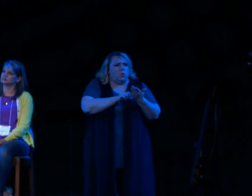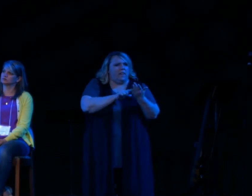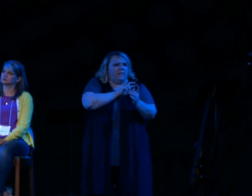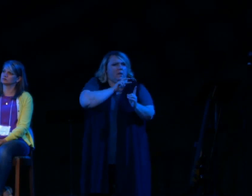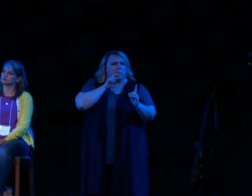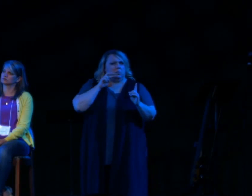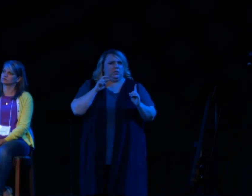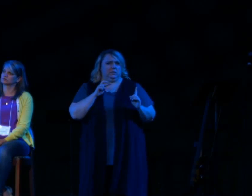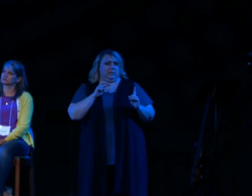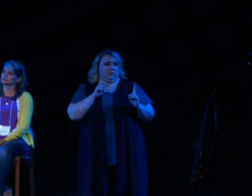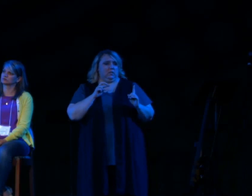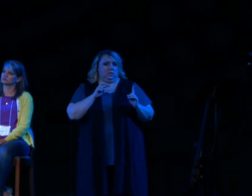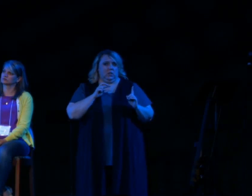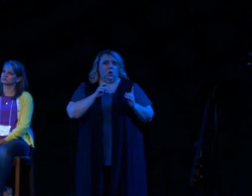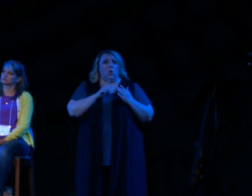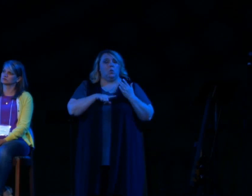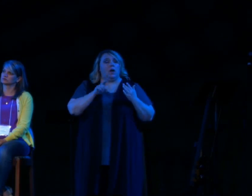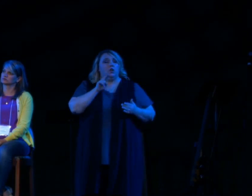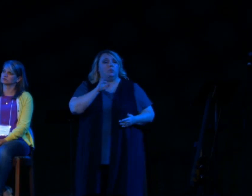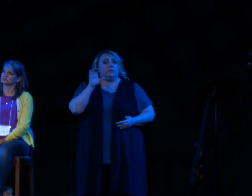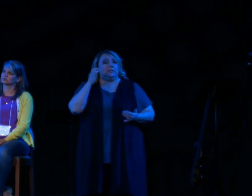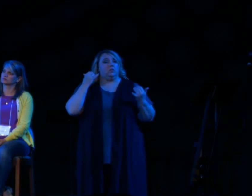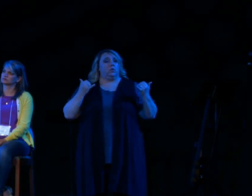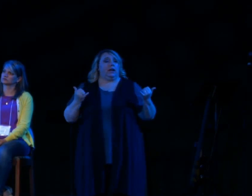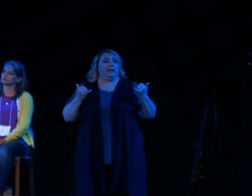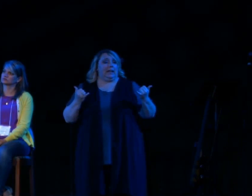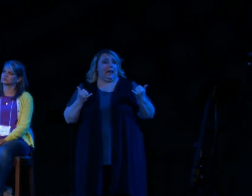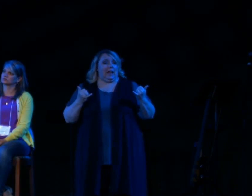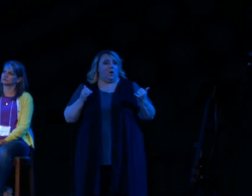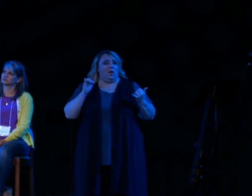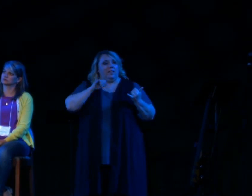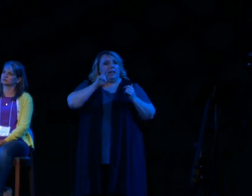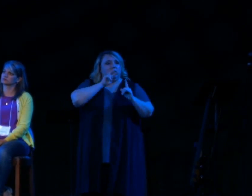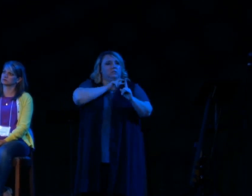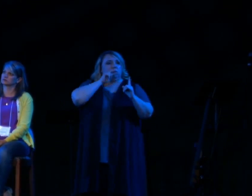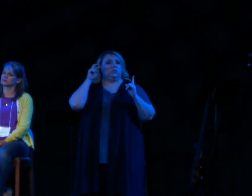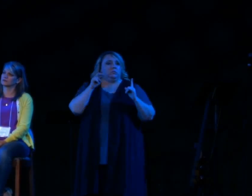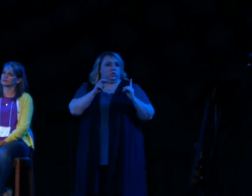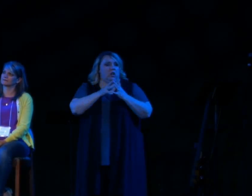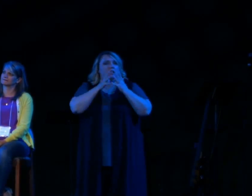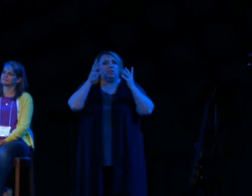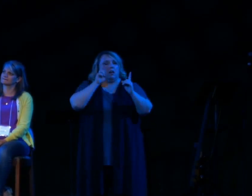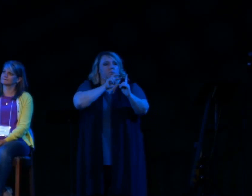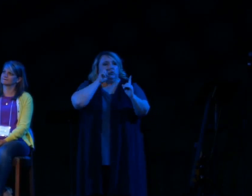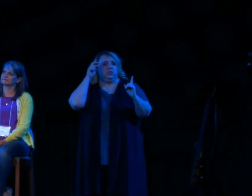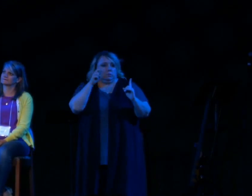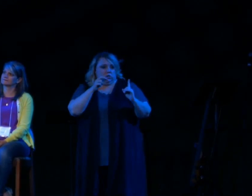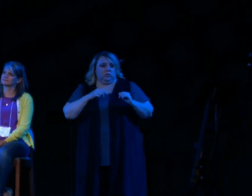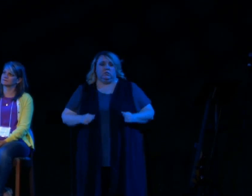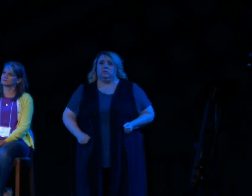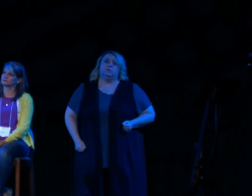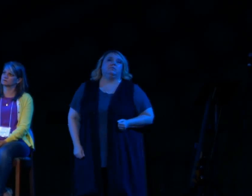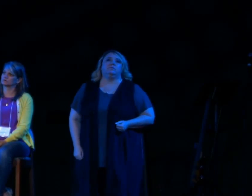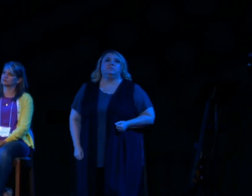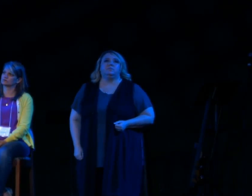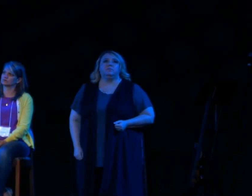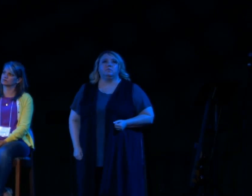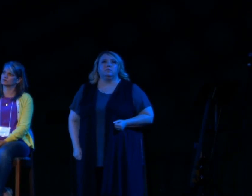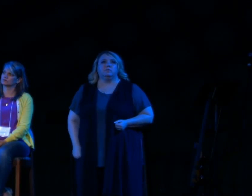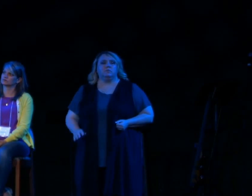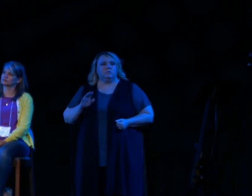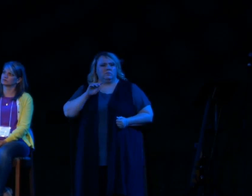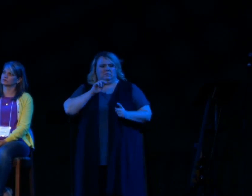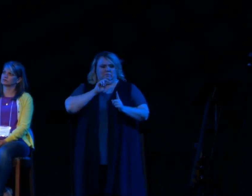perception. What the United Methodist Church is right now is a matter of perception, a lot of perceptions. A lot